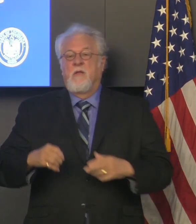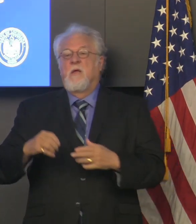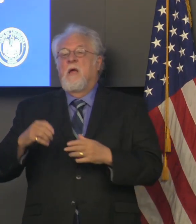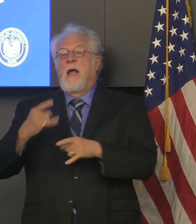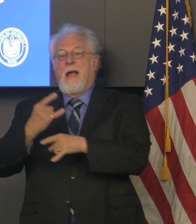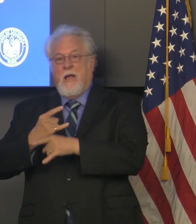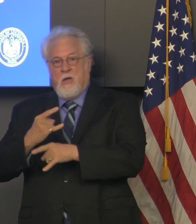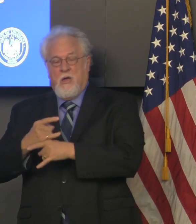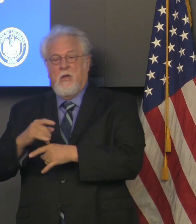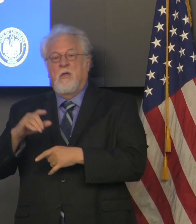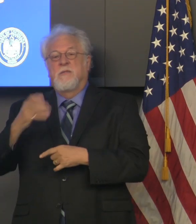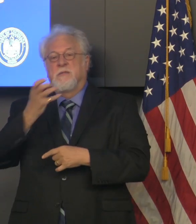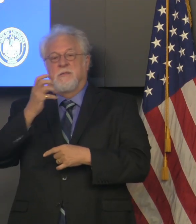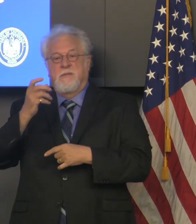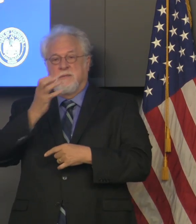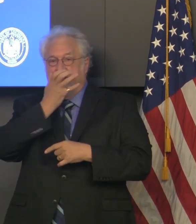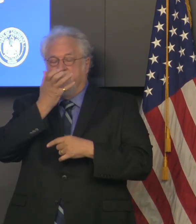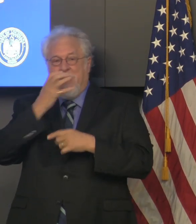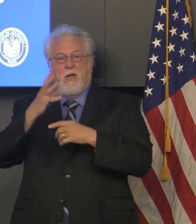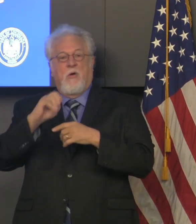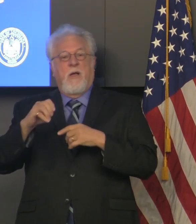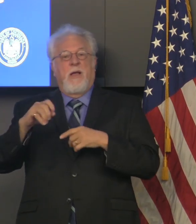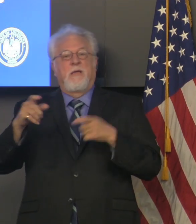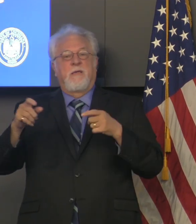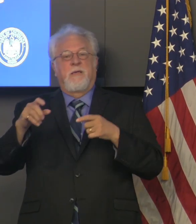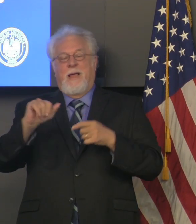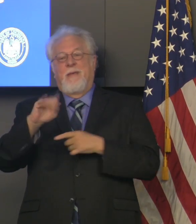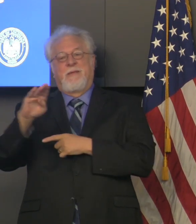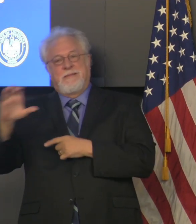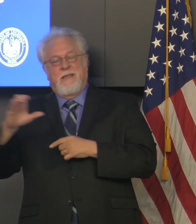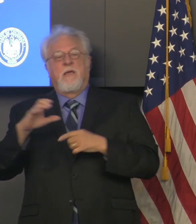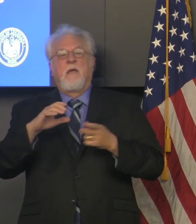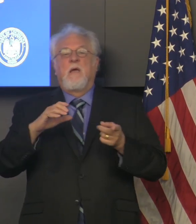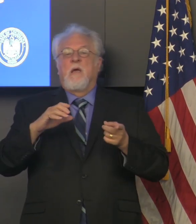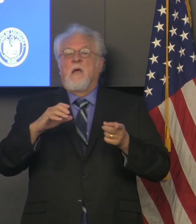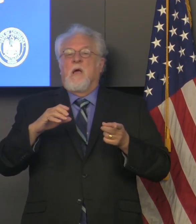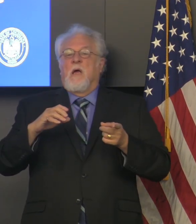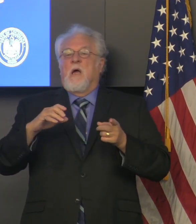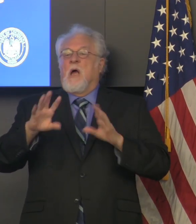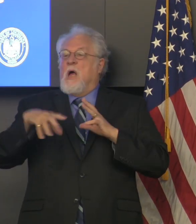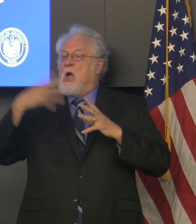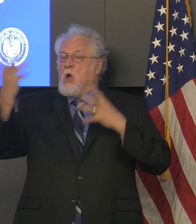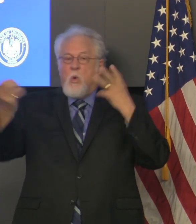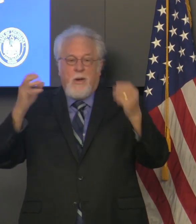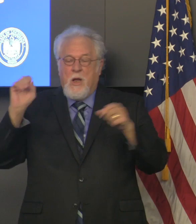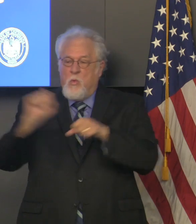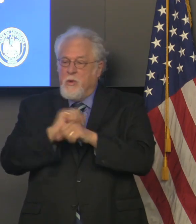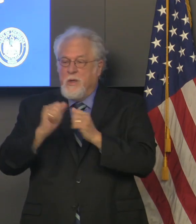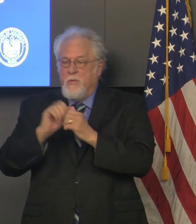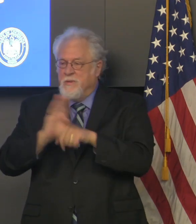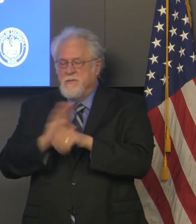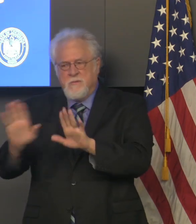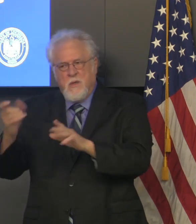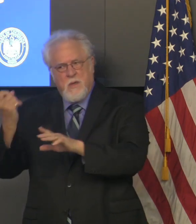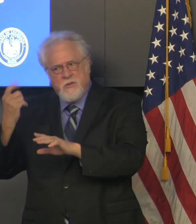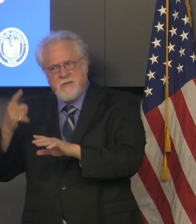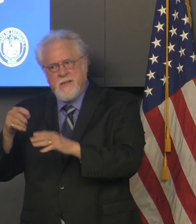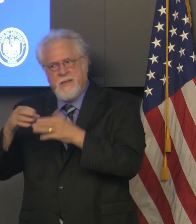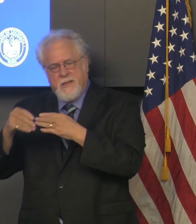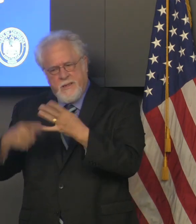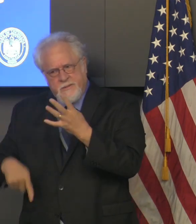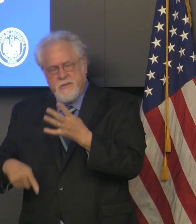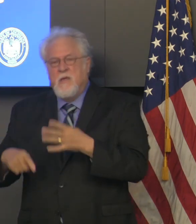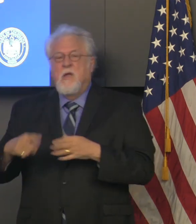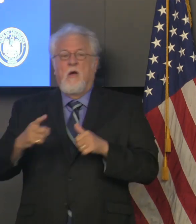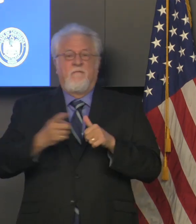alcohol tobacco control agents have been work to go out and trying to work with businesses to help them understand the guidance. You know, first